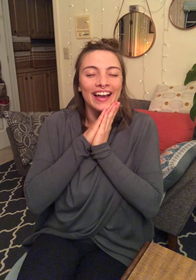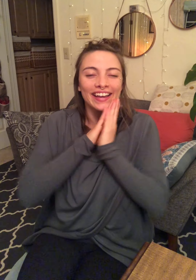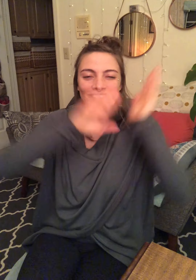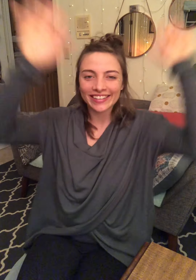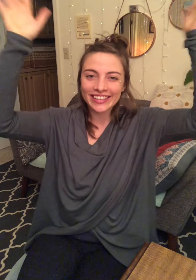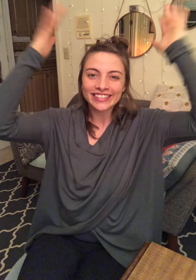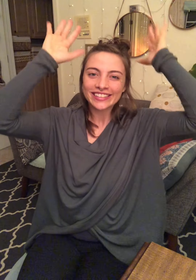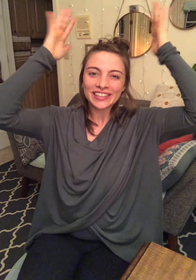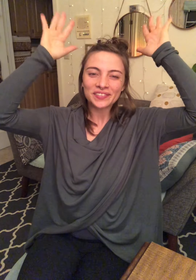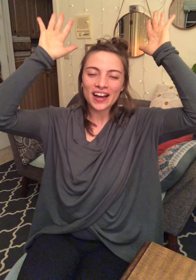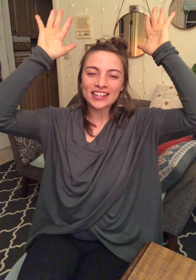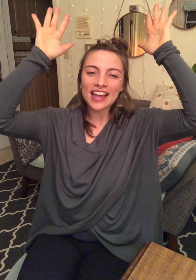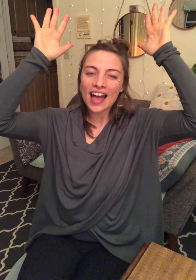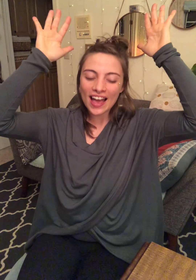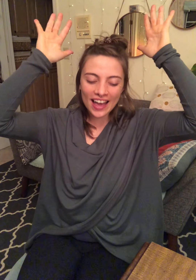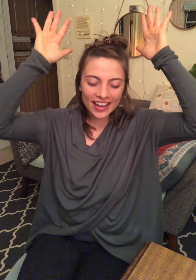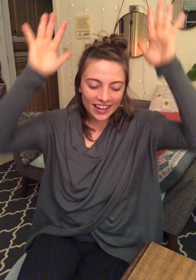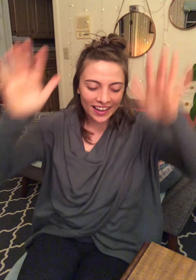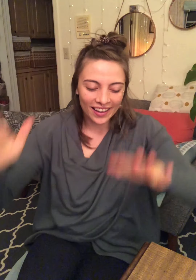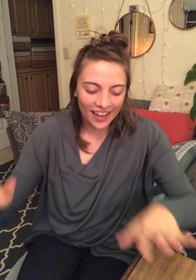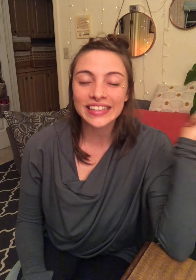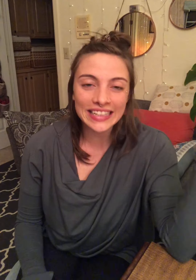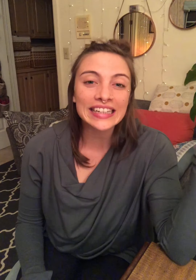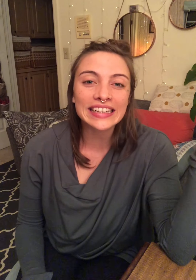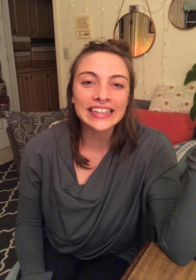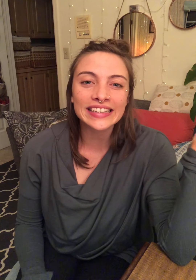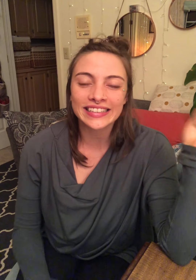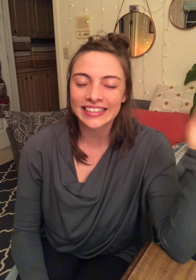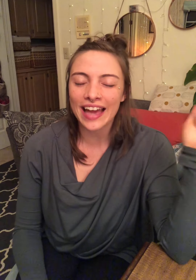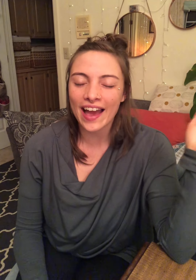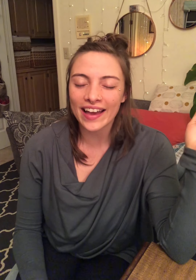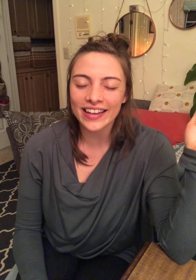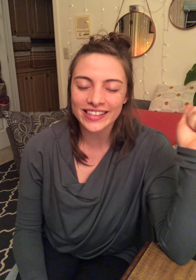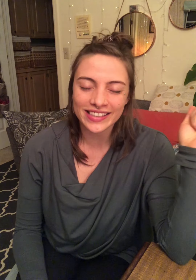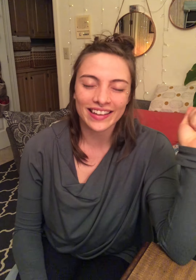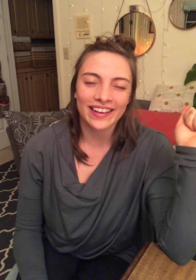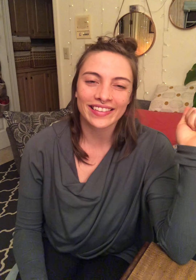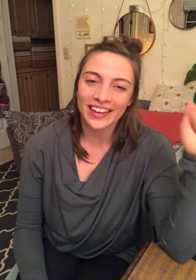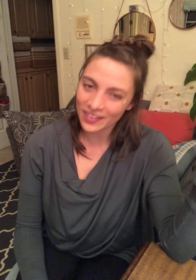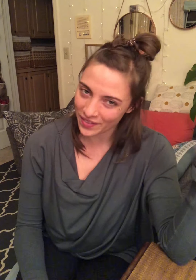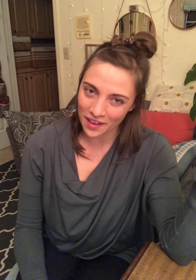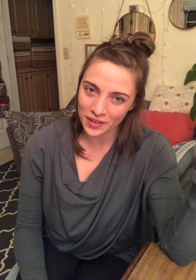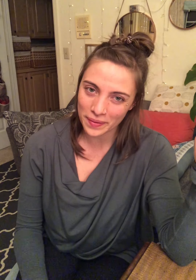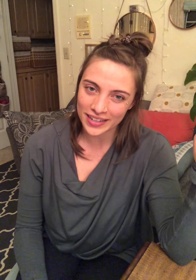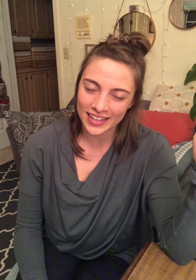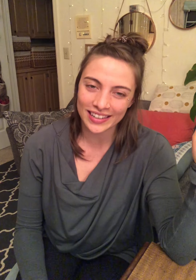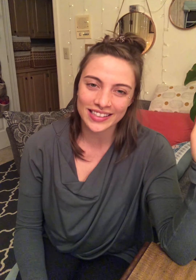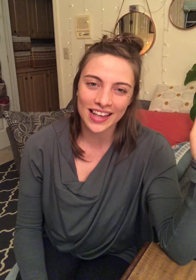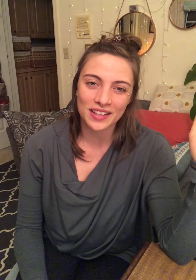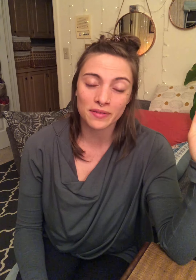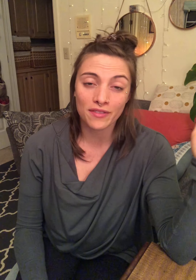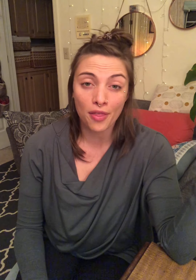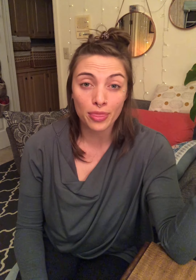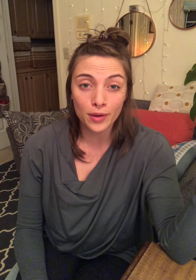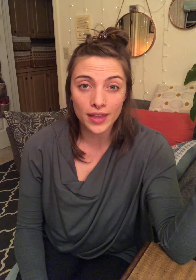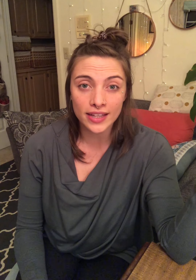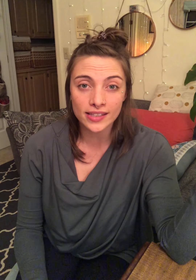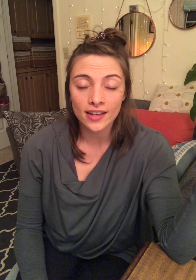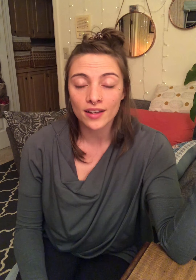Yay! Well done! We did it! Yes! Thank you for all of your patience as we've gone through this.